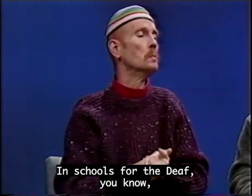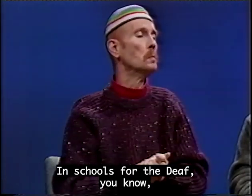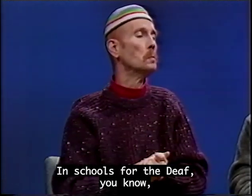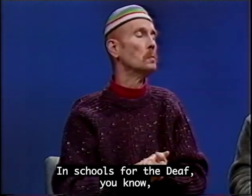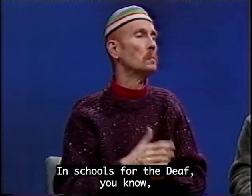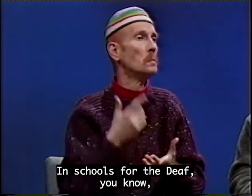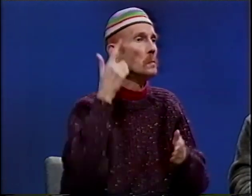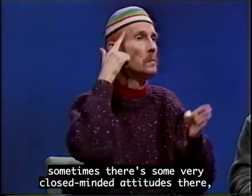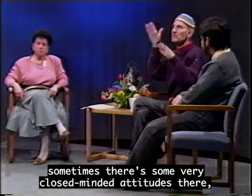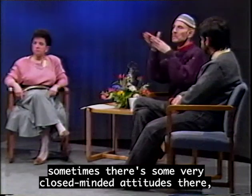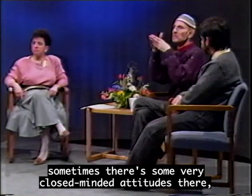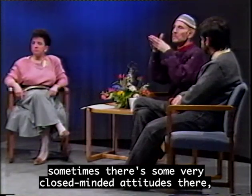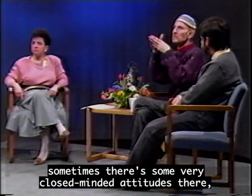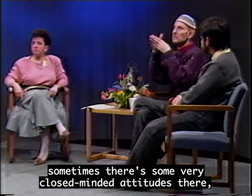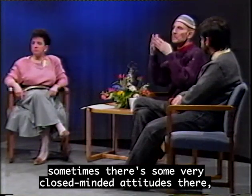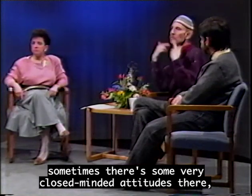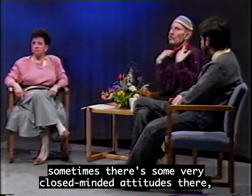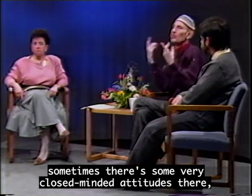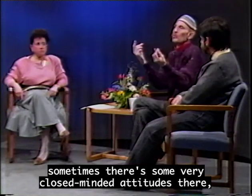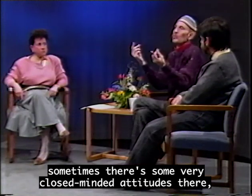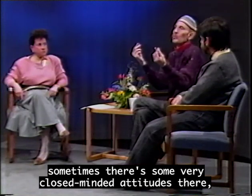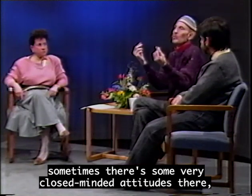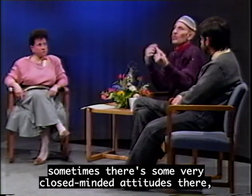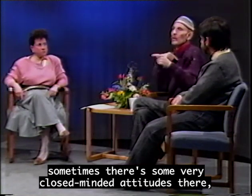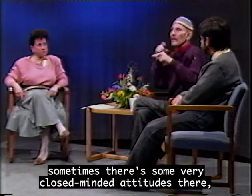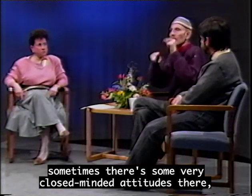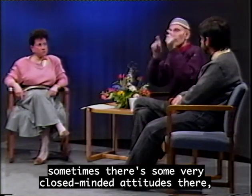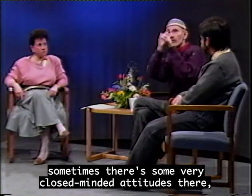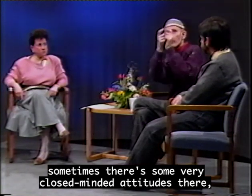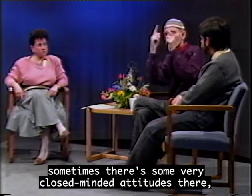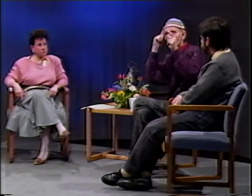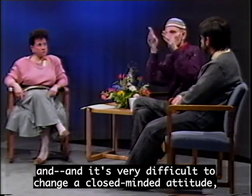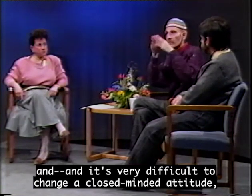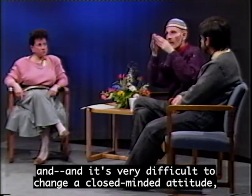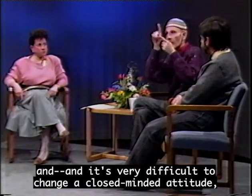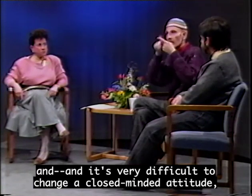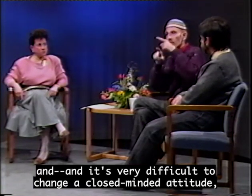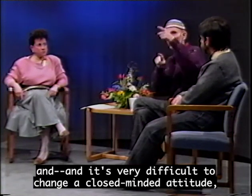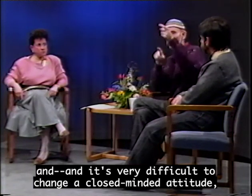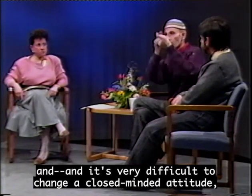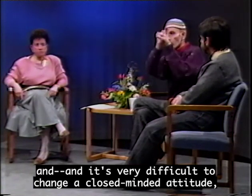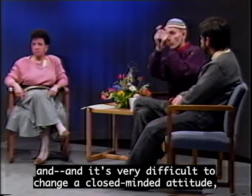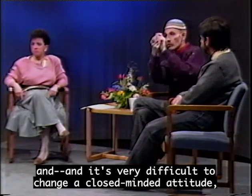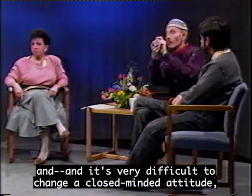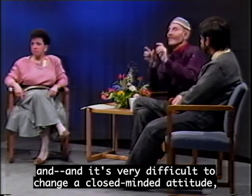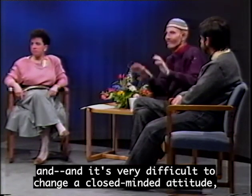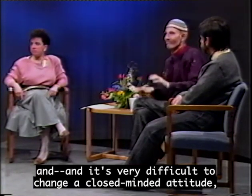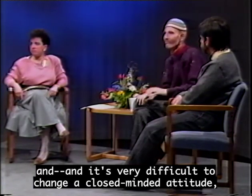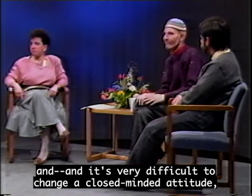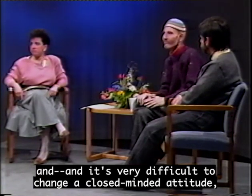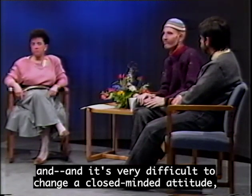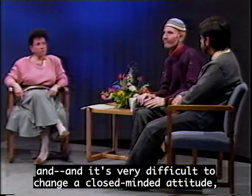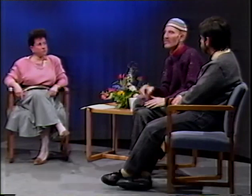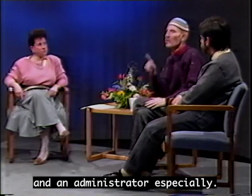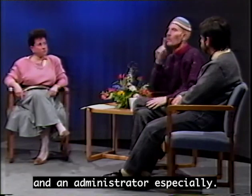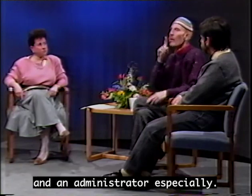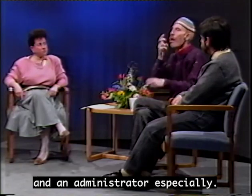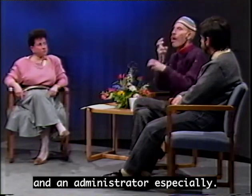know, sometimes there's some very closed-minded attitudes there, and it's very difficult to change a closed-minded attitude, and an